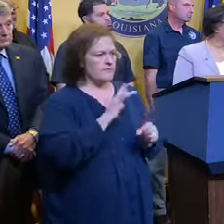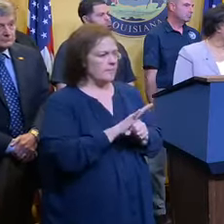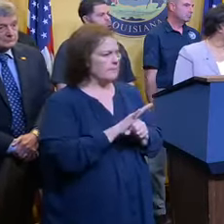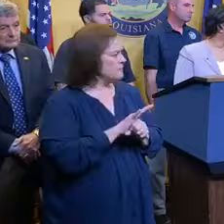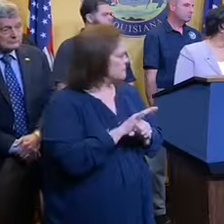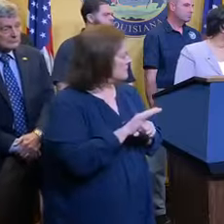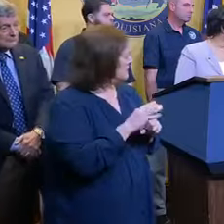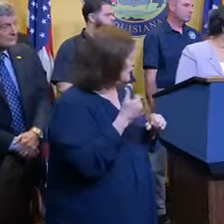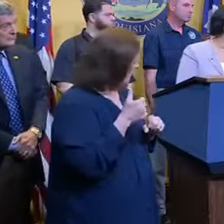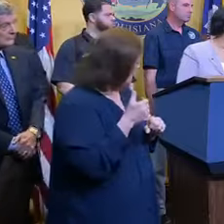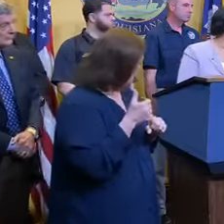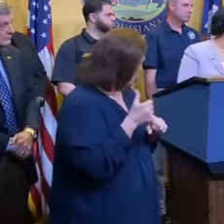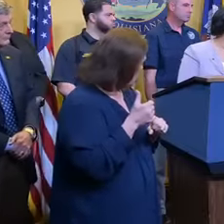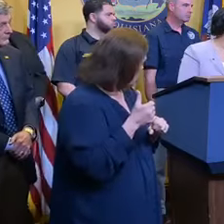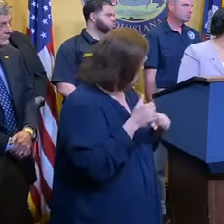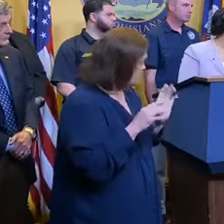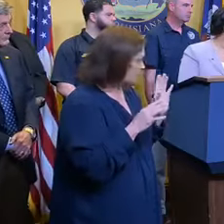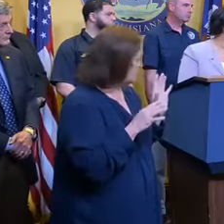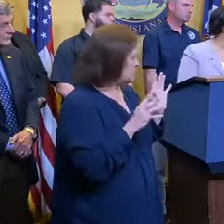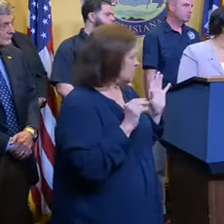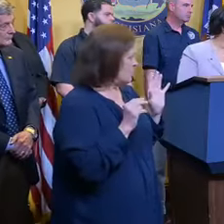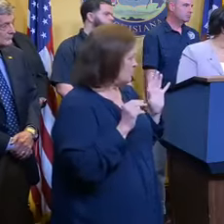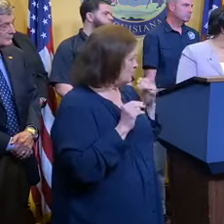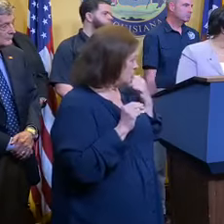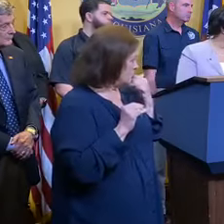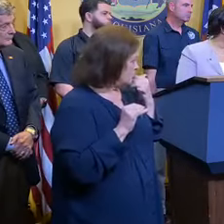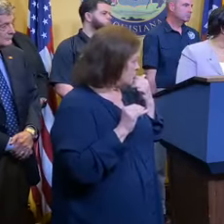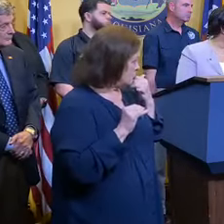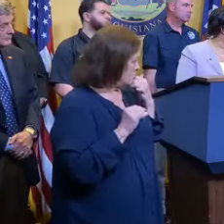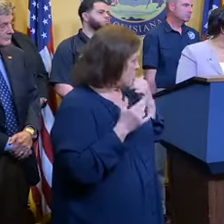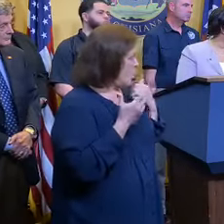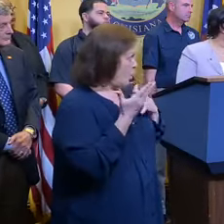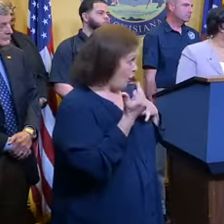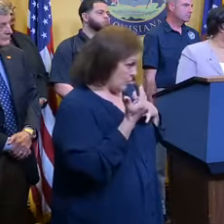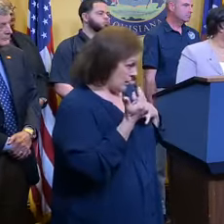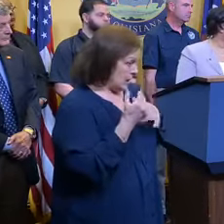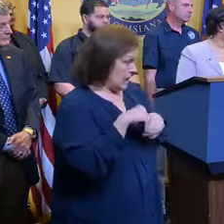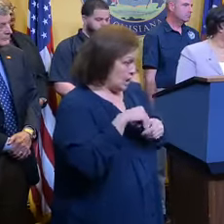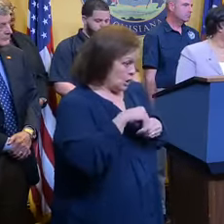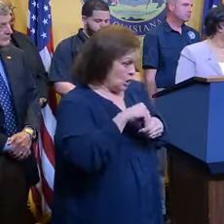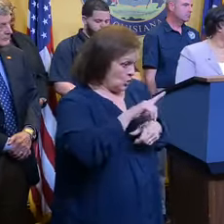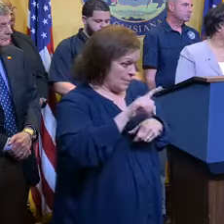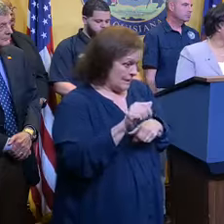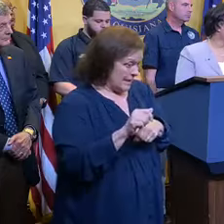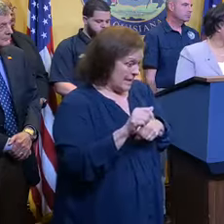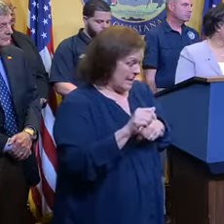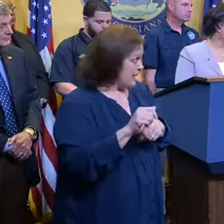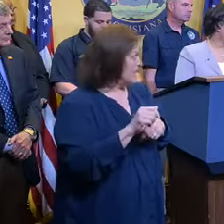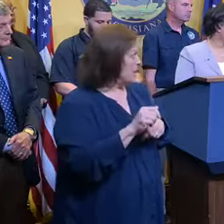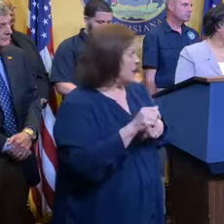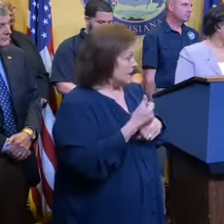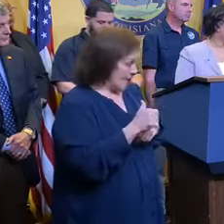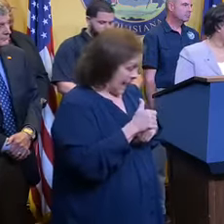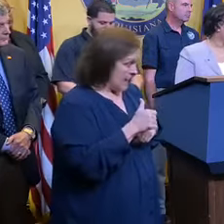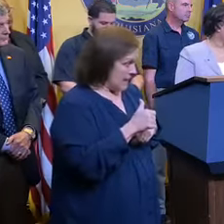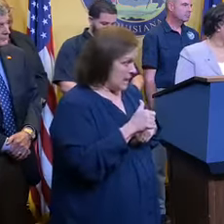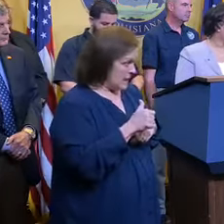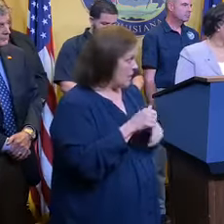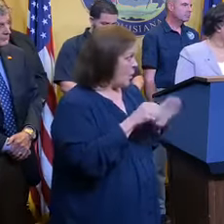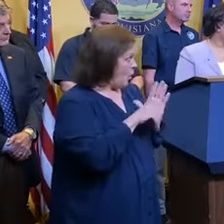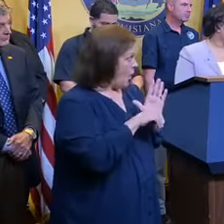Do we move to 10? We move to 10? There's 13 total in Louisiana. Right, so we've I got. believe 10 are in Orleans, but again,